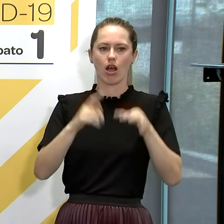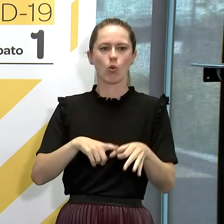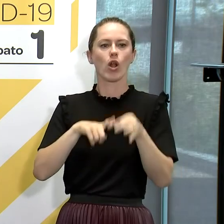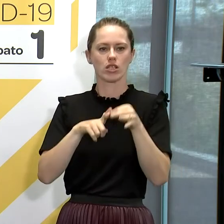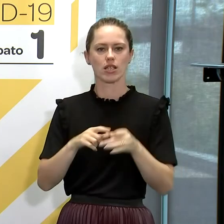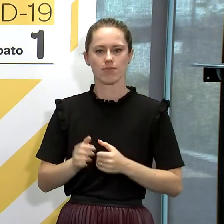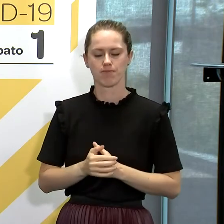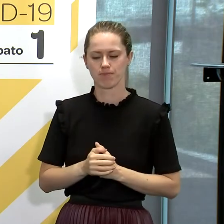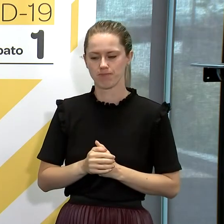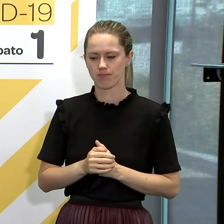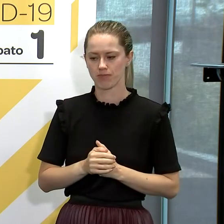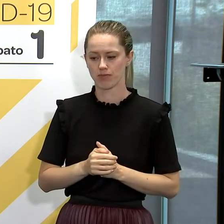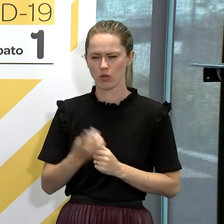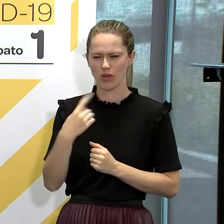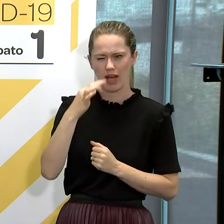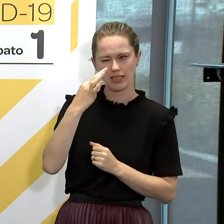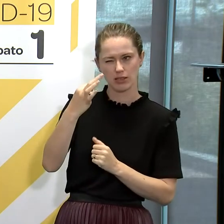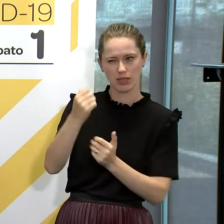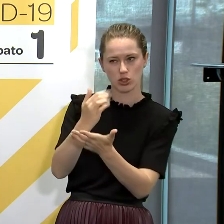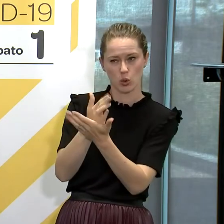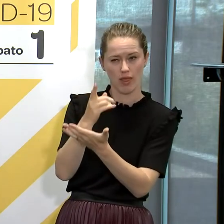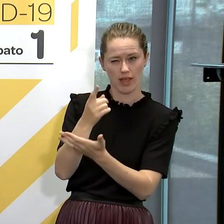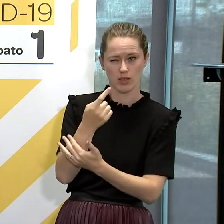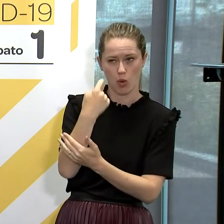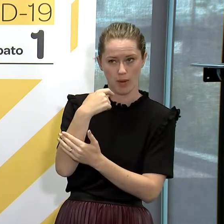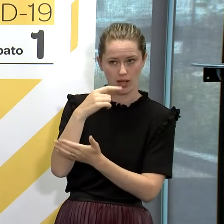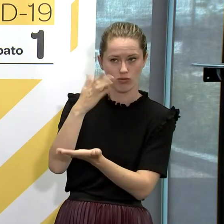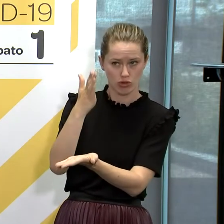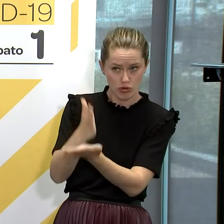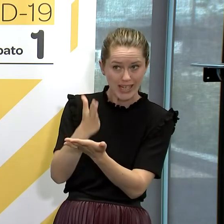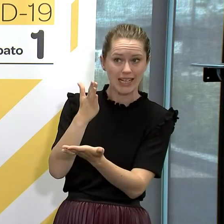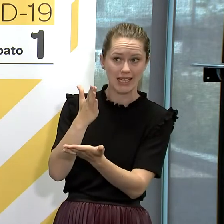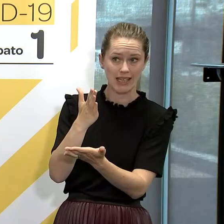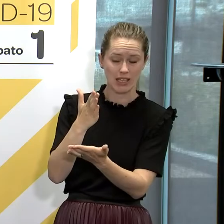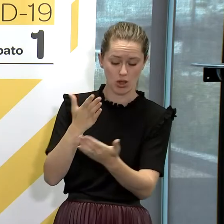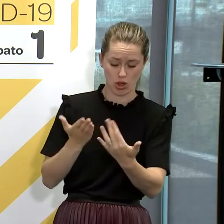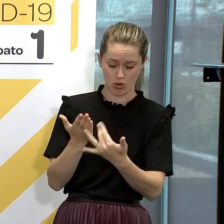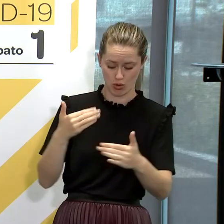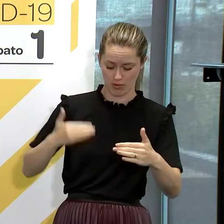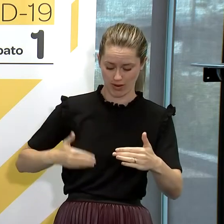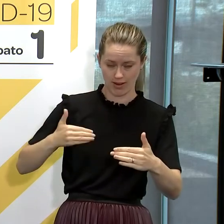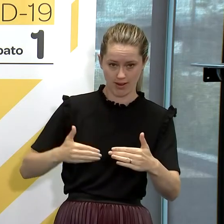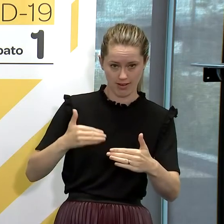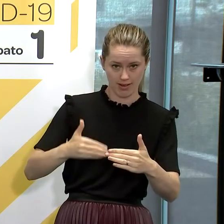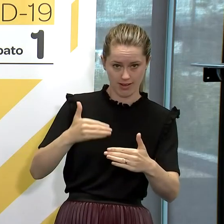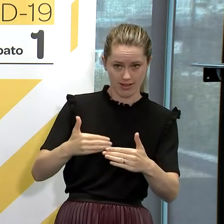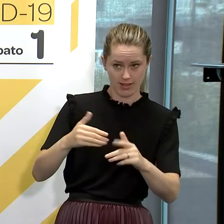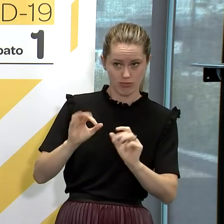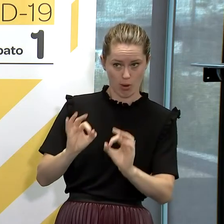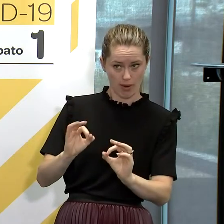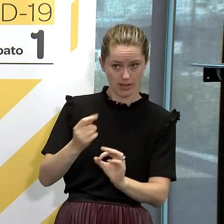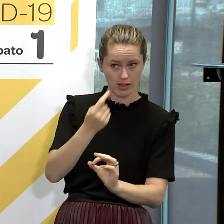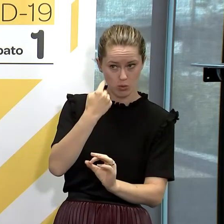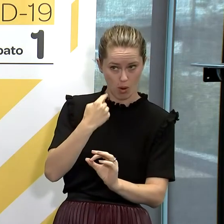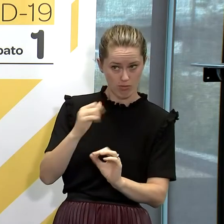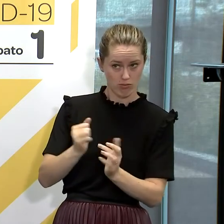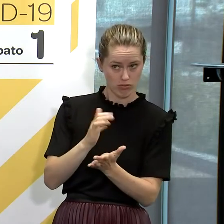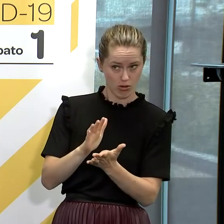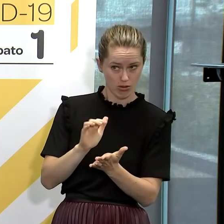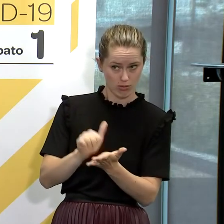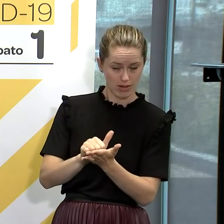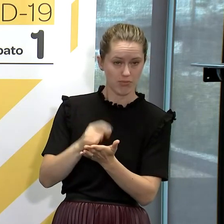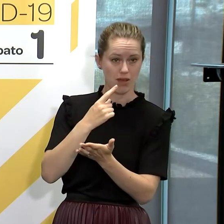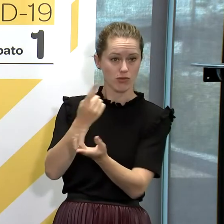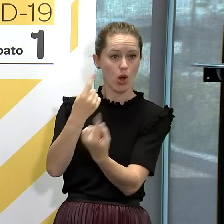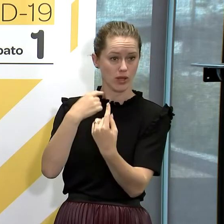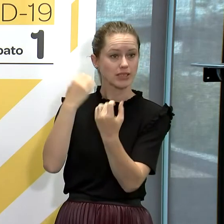we've asked for that assurance that those swabs are being taken properly and appropriately. We've been provided with